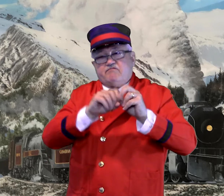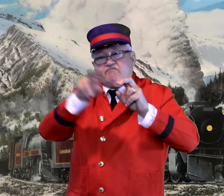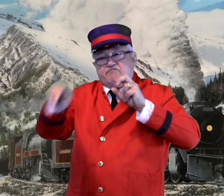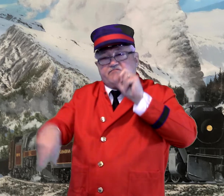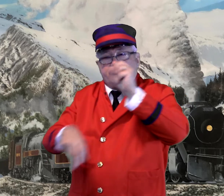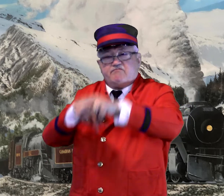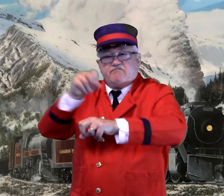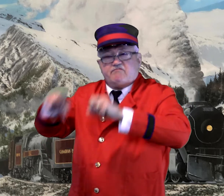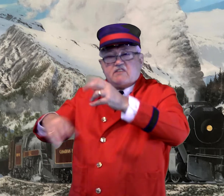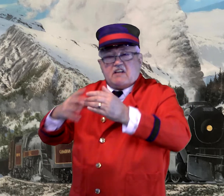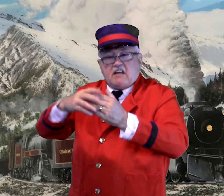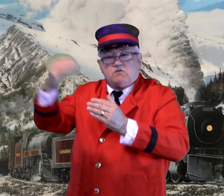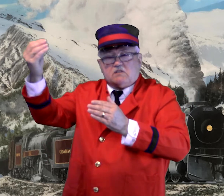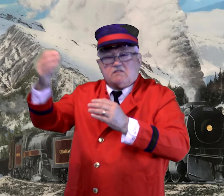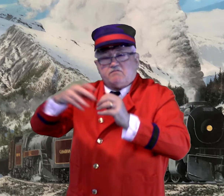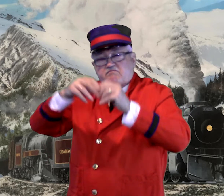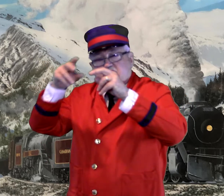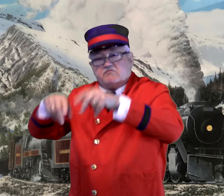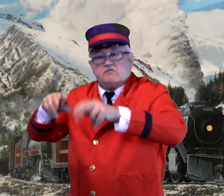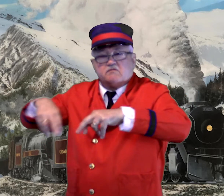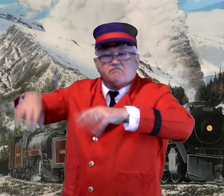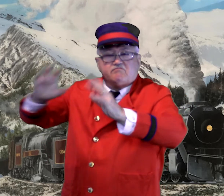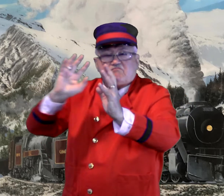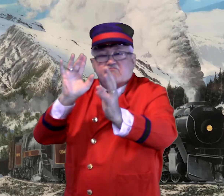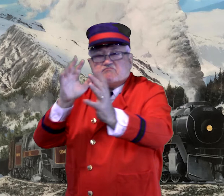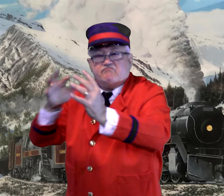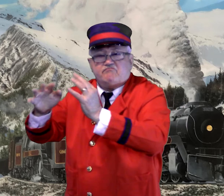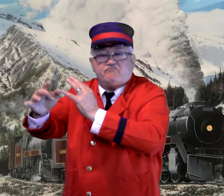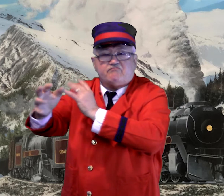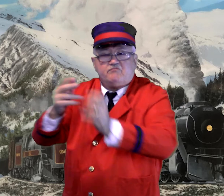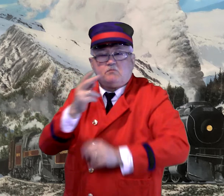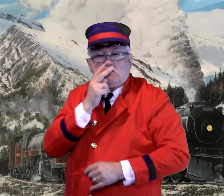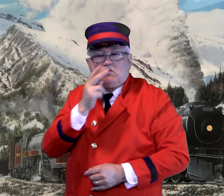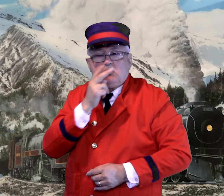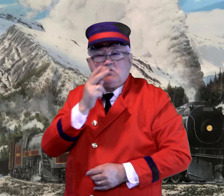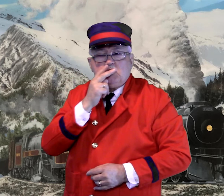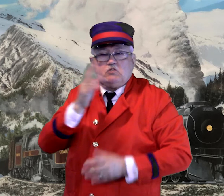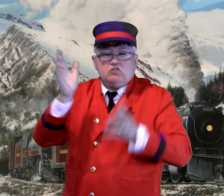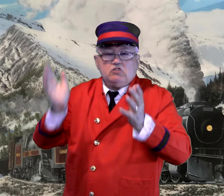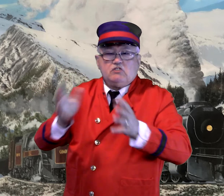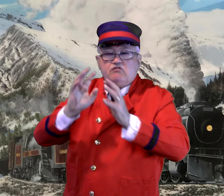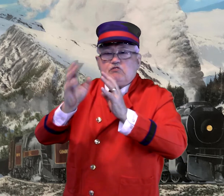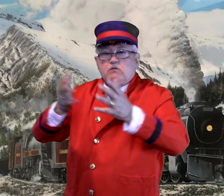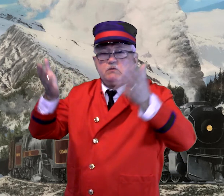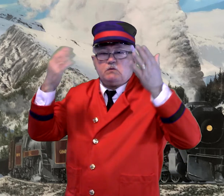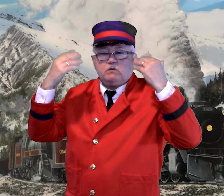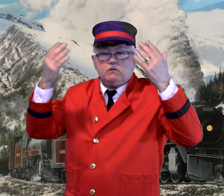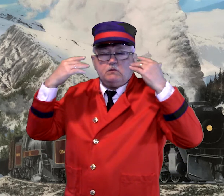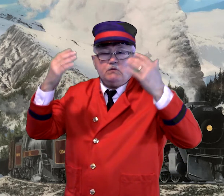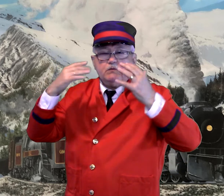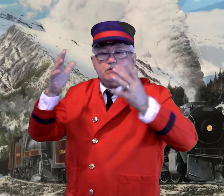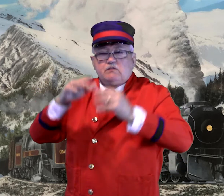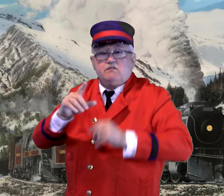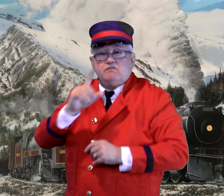parked in the afternoon sun, got hotter and hotter. So they got out and started milling about, visiting,